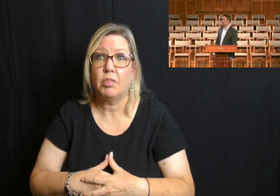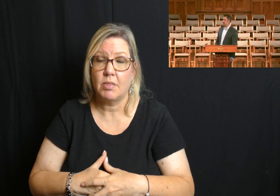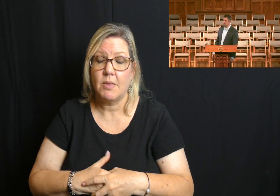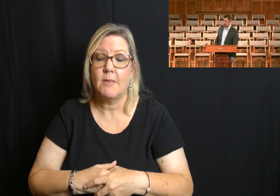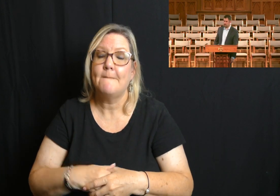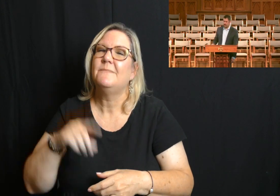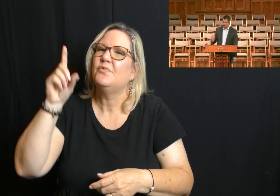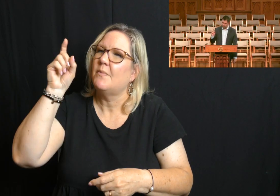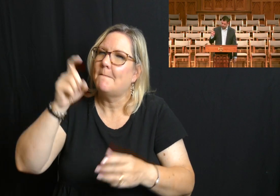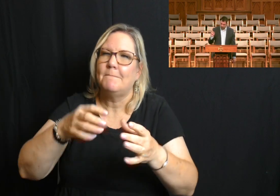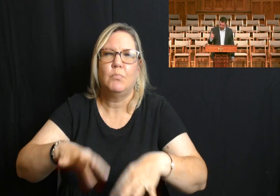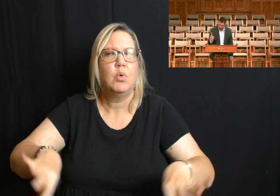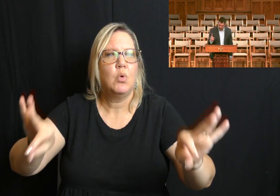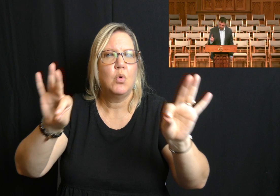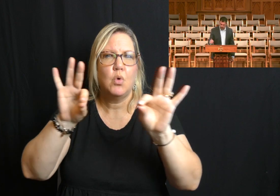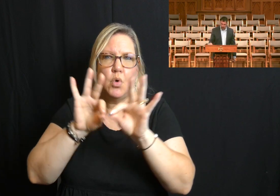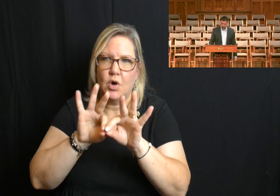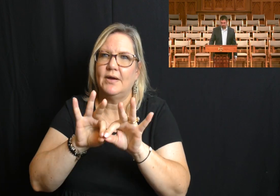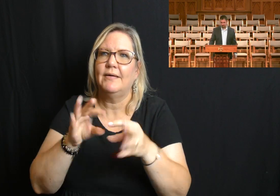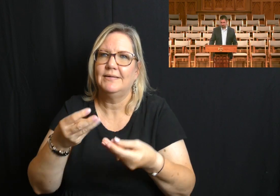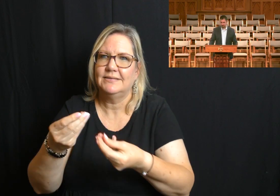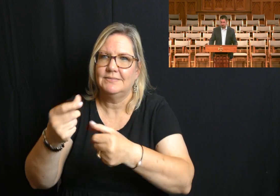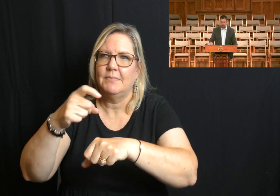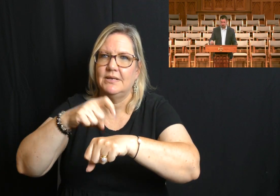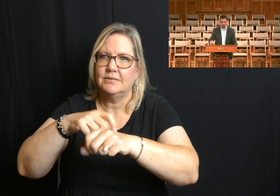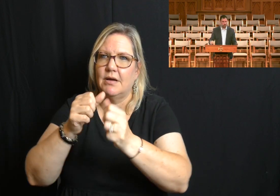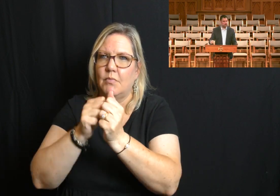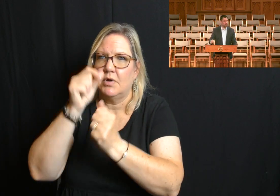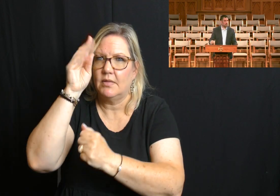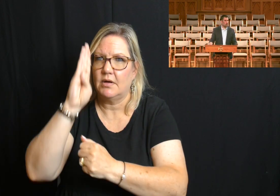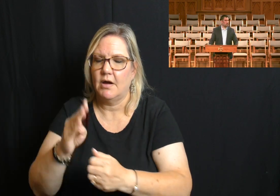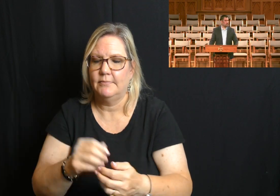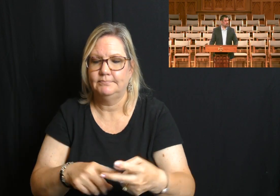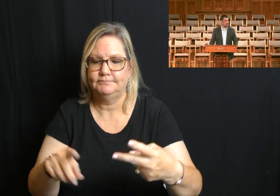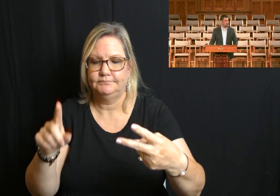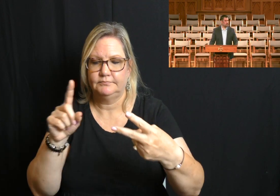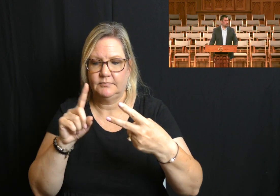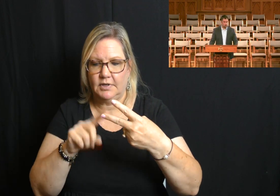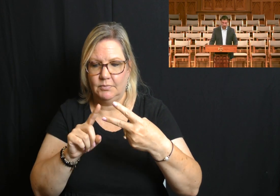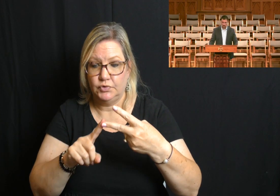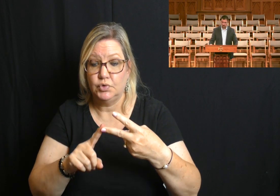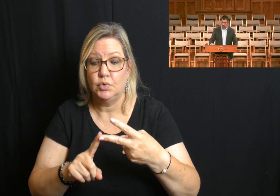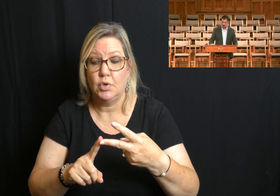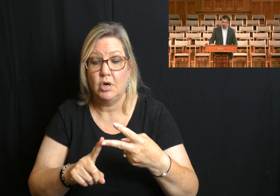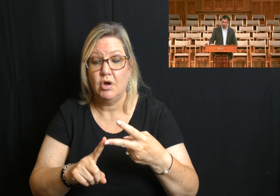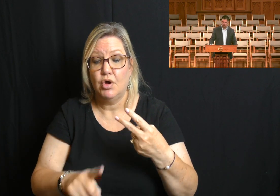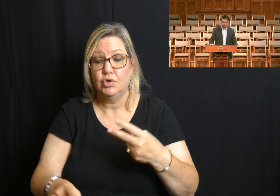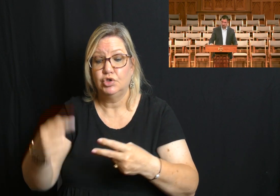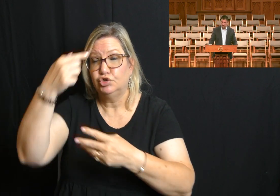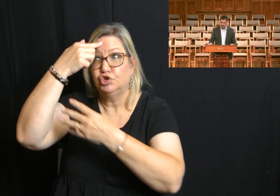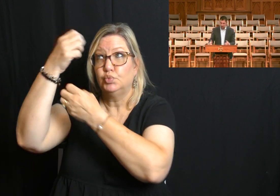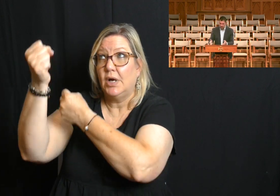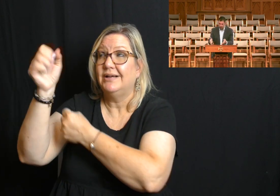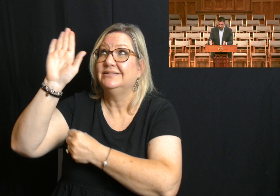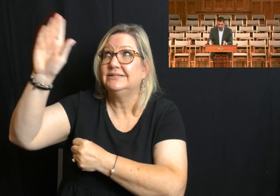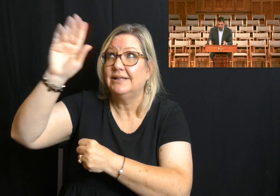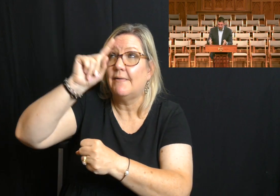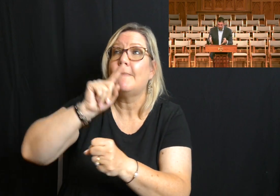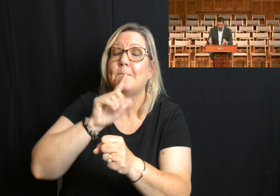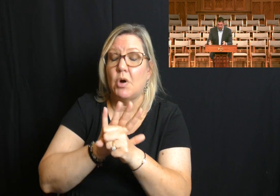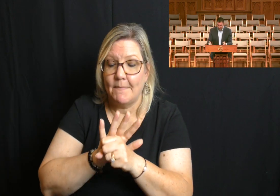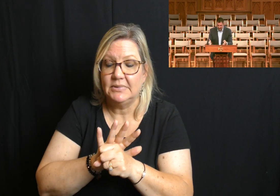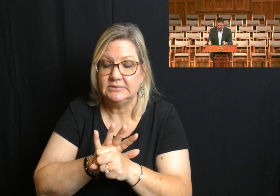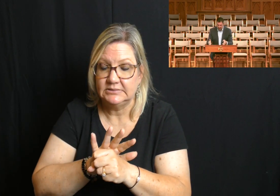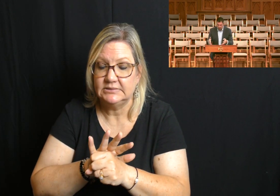Make time to be with God. Number two, trust His promises. Trust His promises. Stand firm